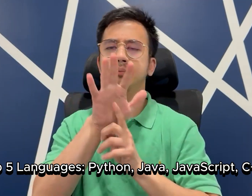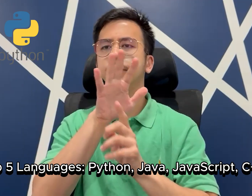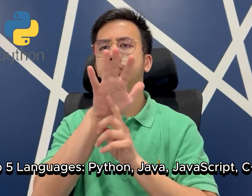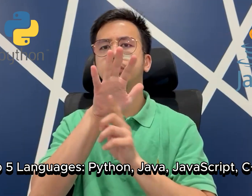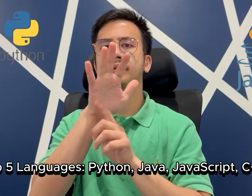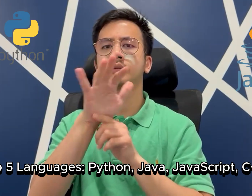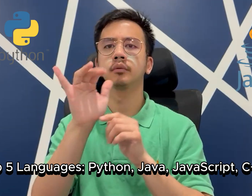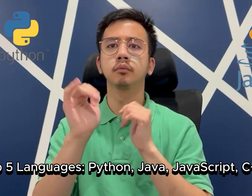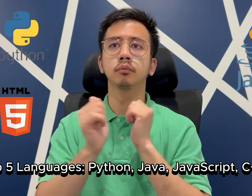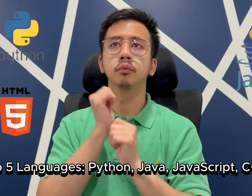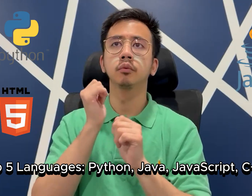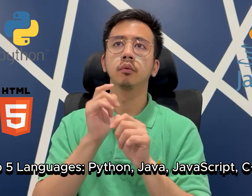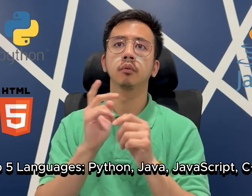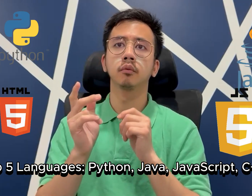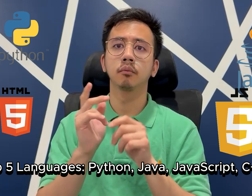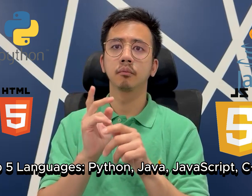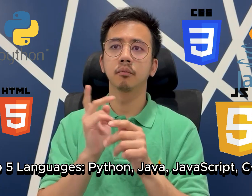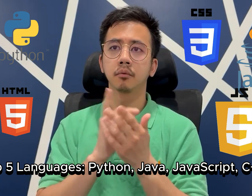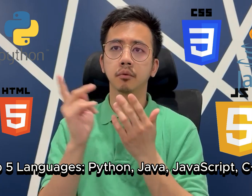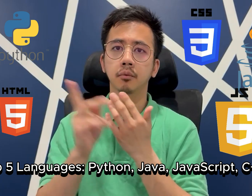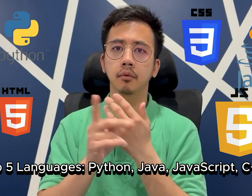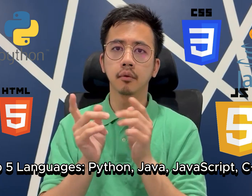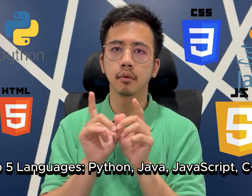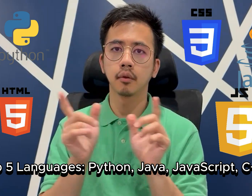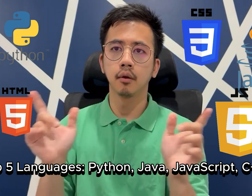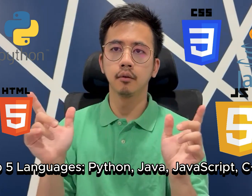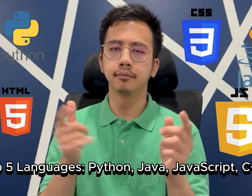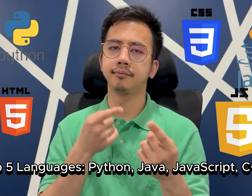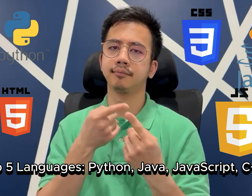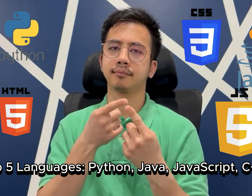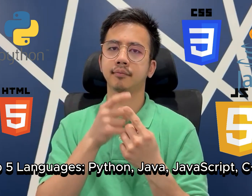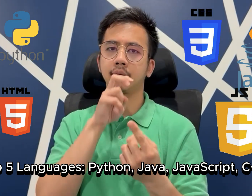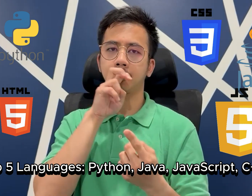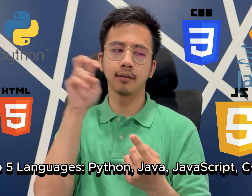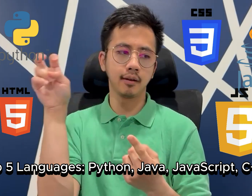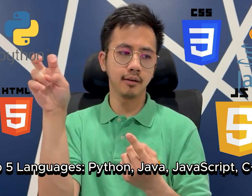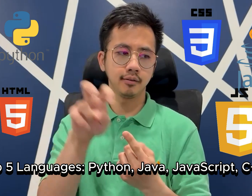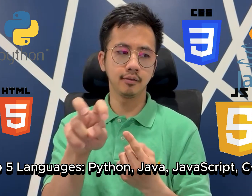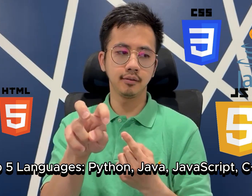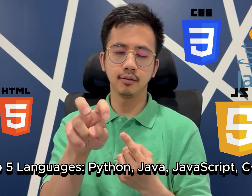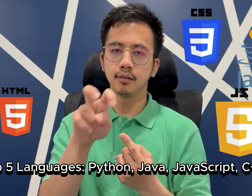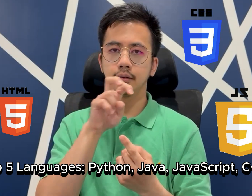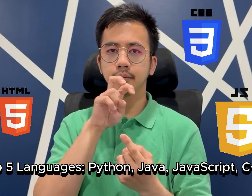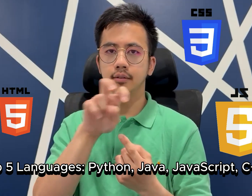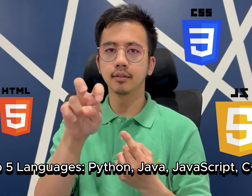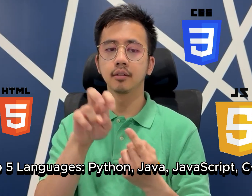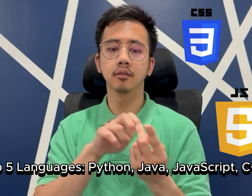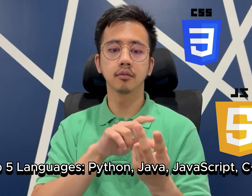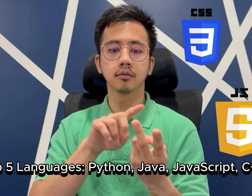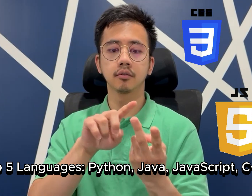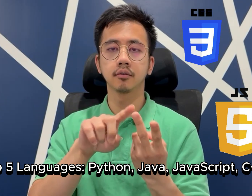Top 5 languages: Python, Java, JavaScript, C, C#.